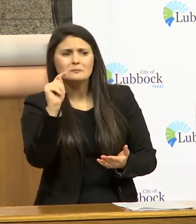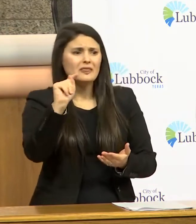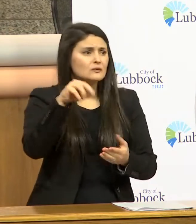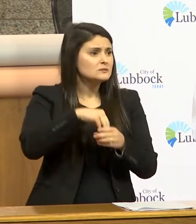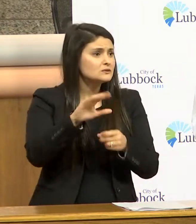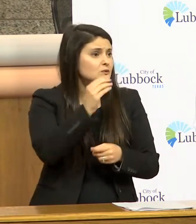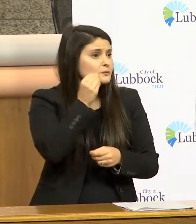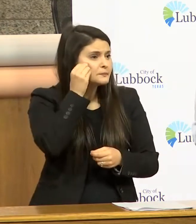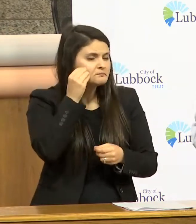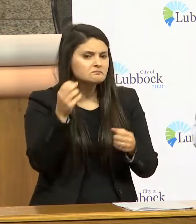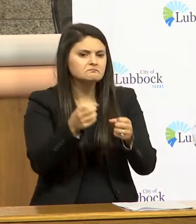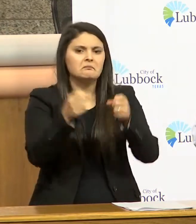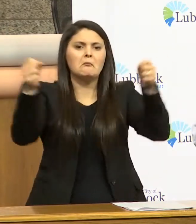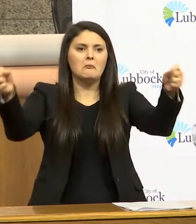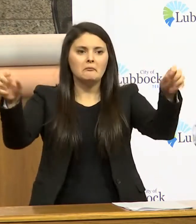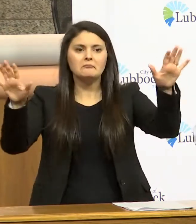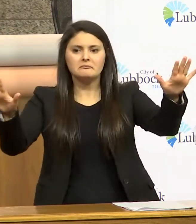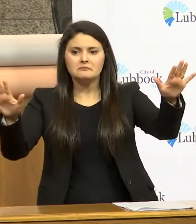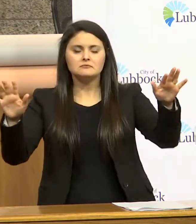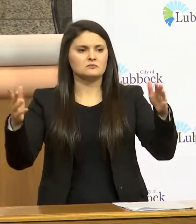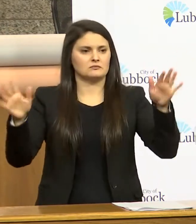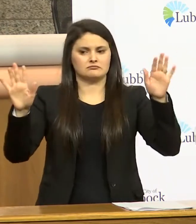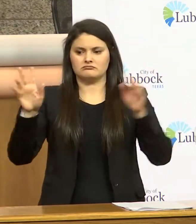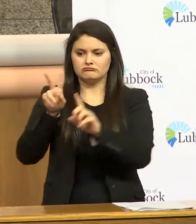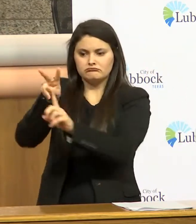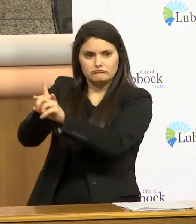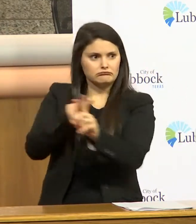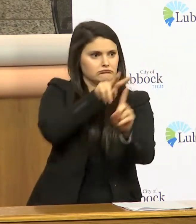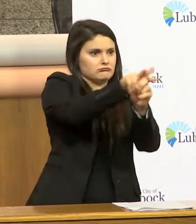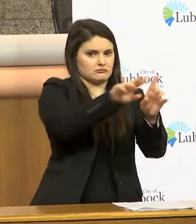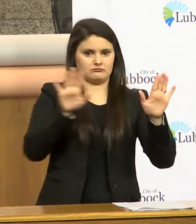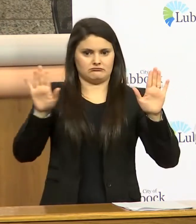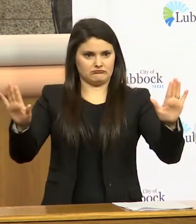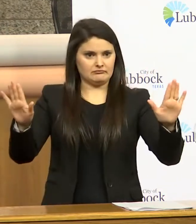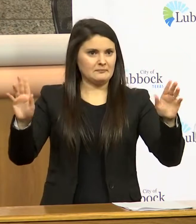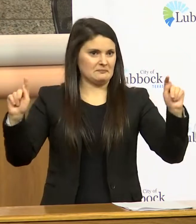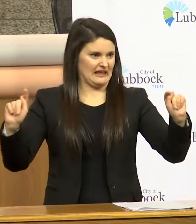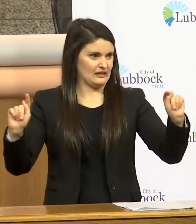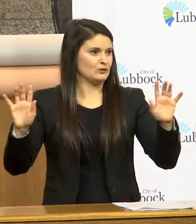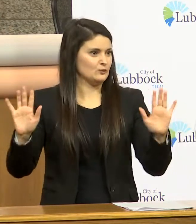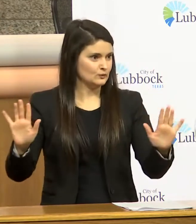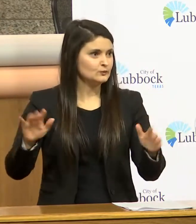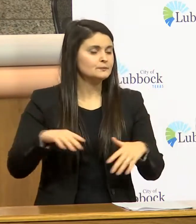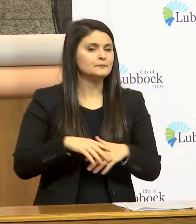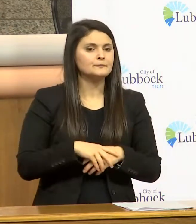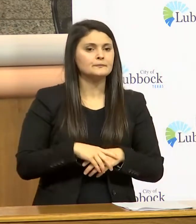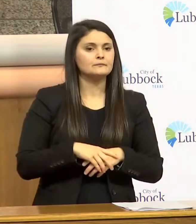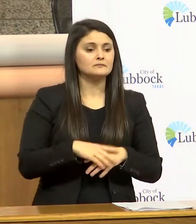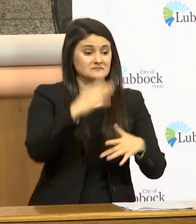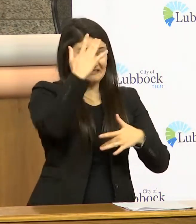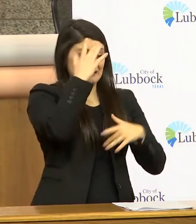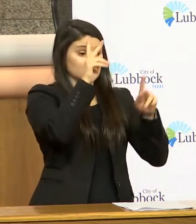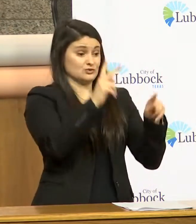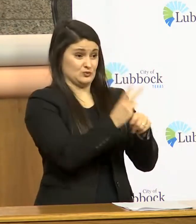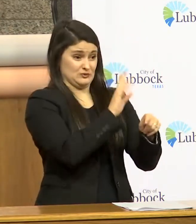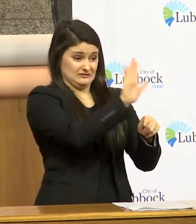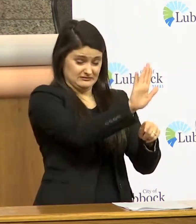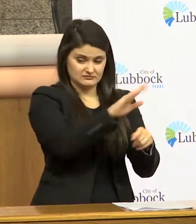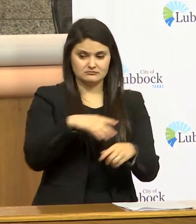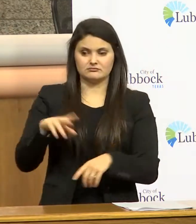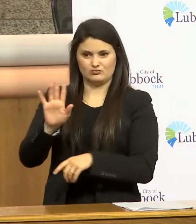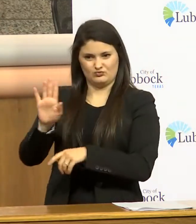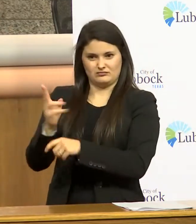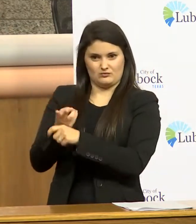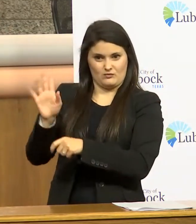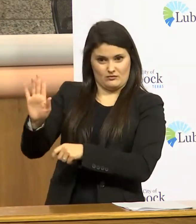separate those bathrooms stay in your own bathroom or that let that ill person have their own bathroom frequently wash down